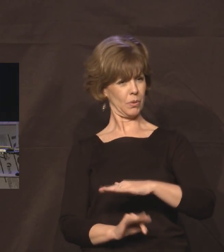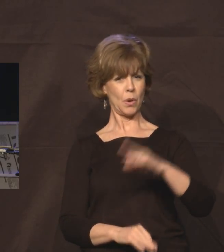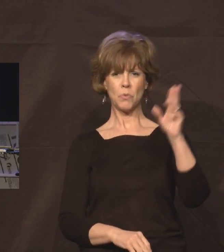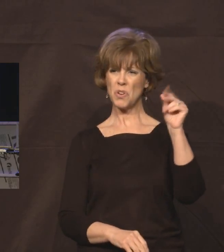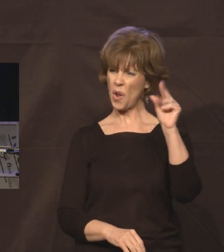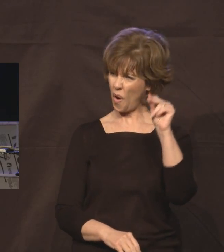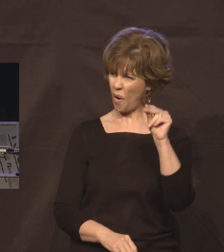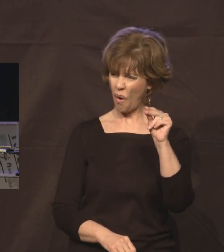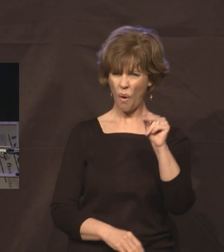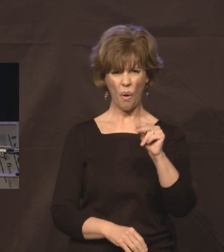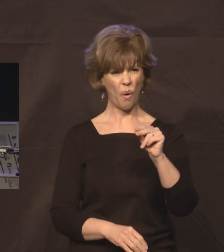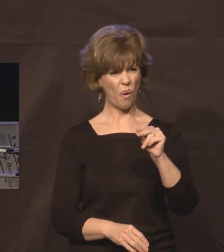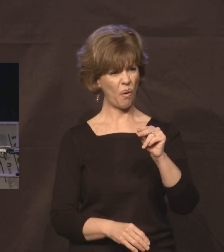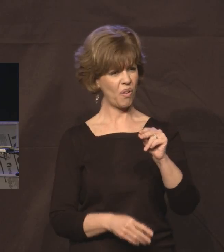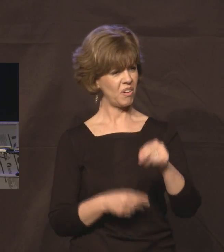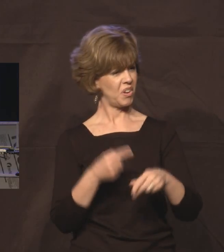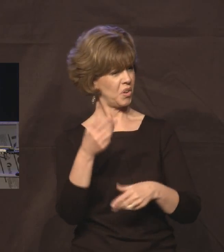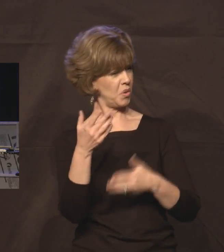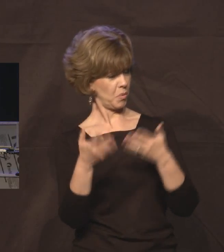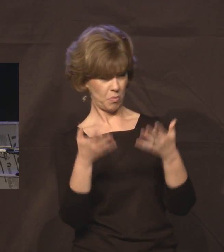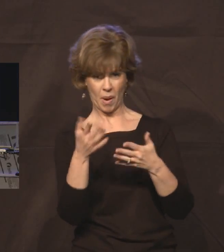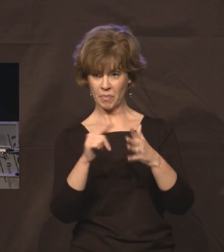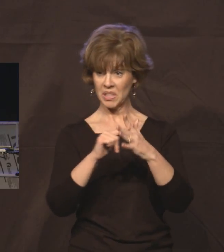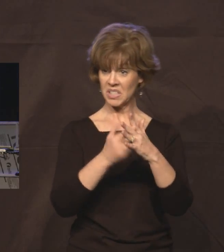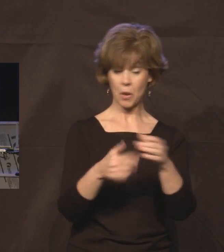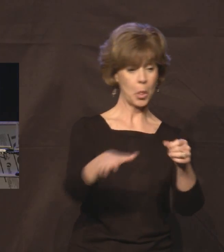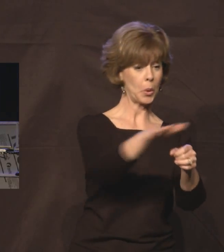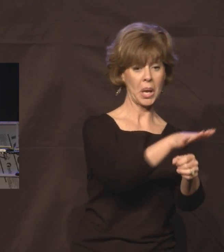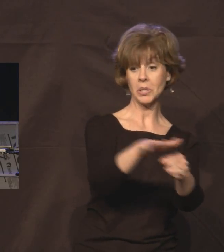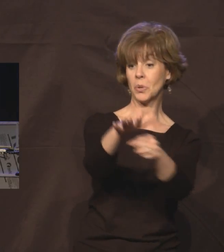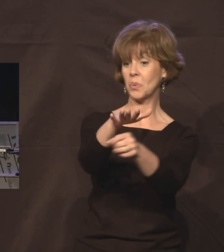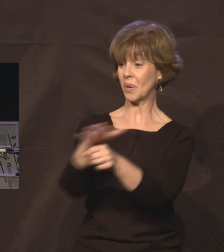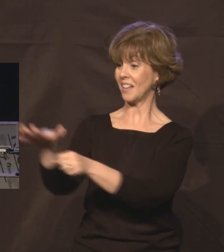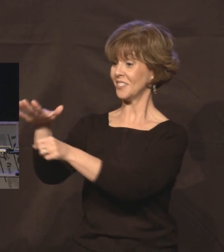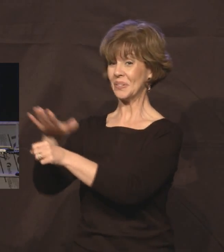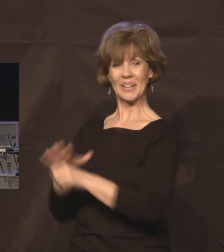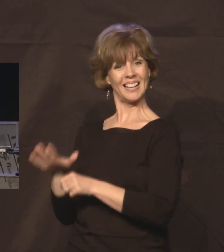No, you'd probably talk about location, right? Location.